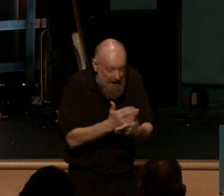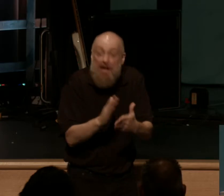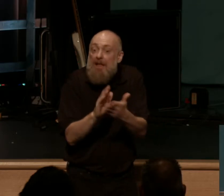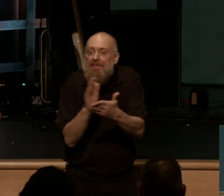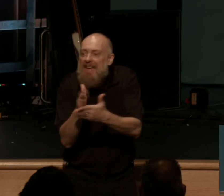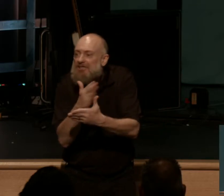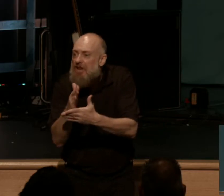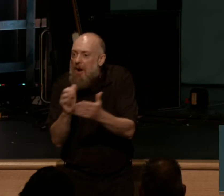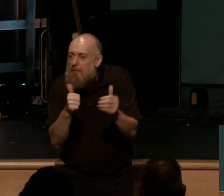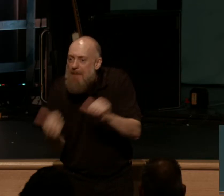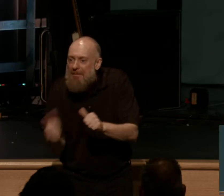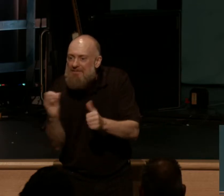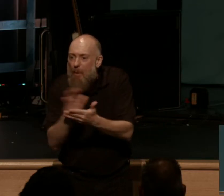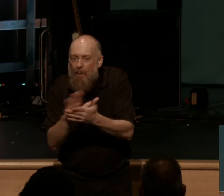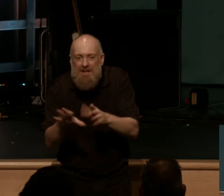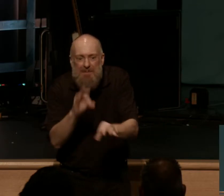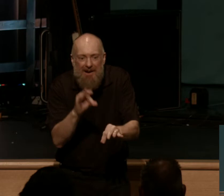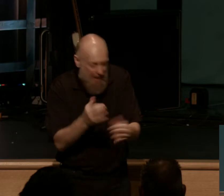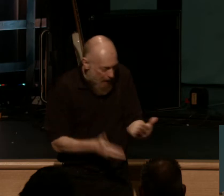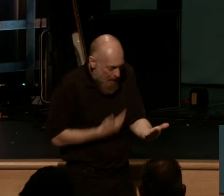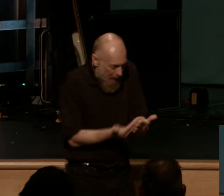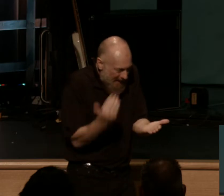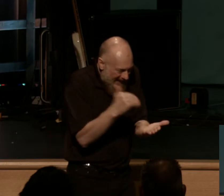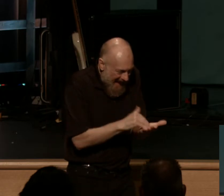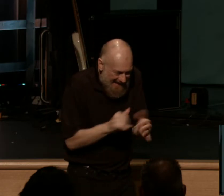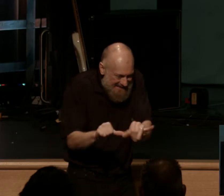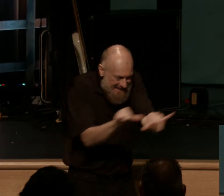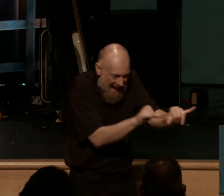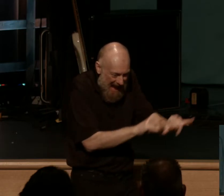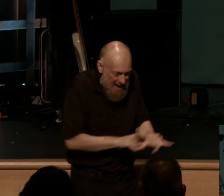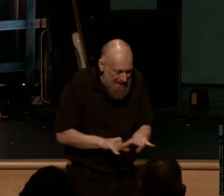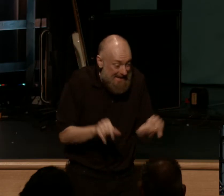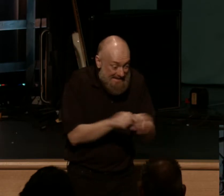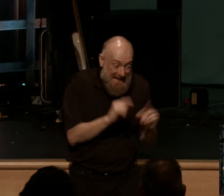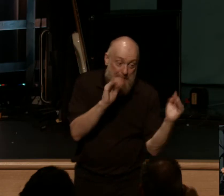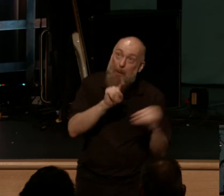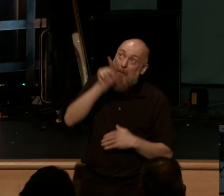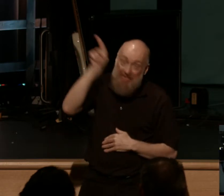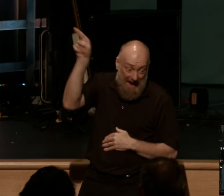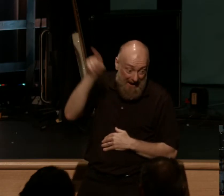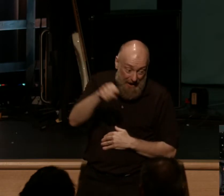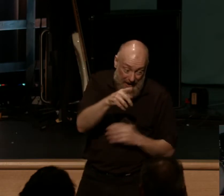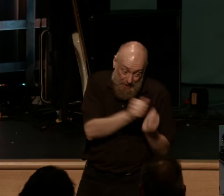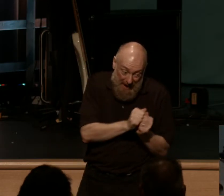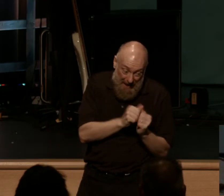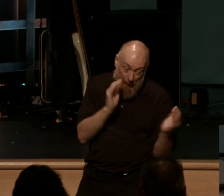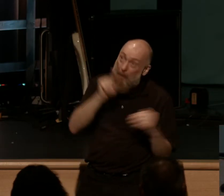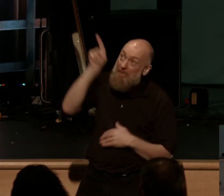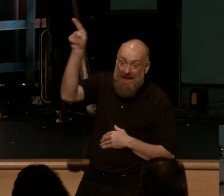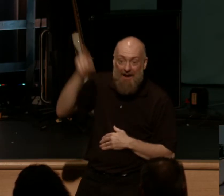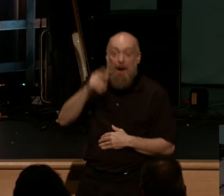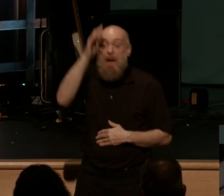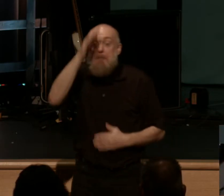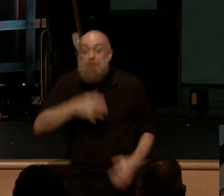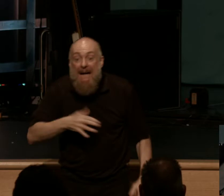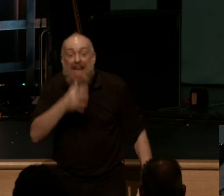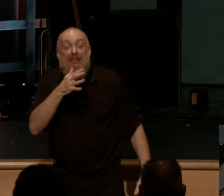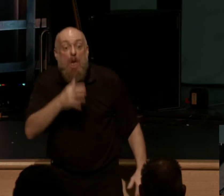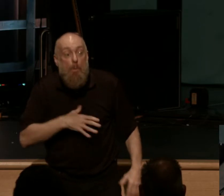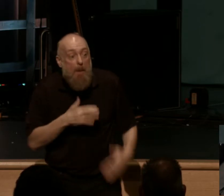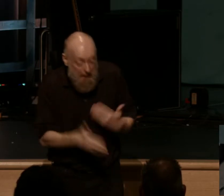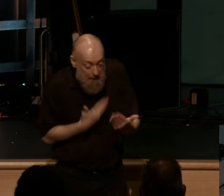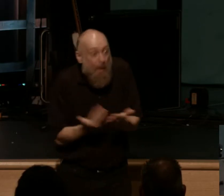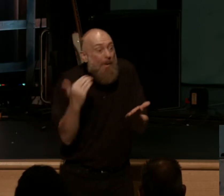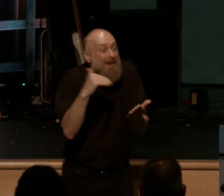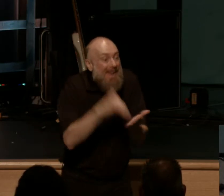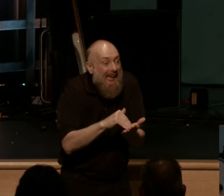the Holy Spirit and regeneration. They share the hope of glory. And again, men and women regenerated by the Spirit of